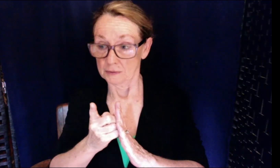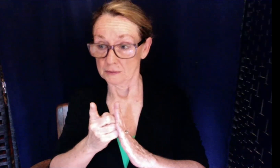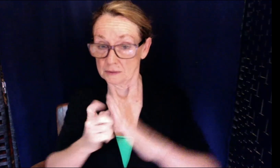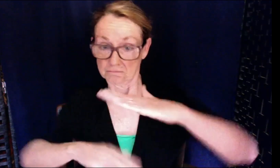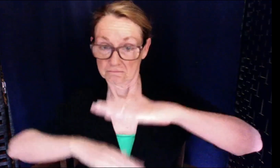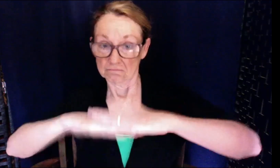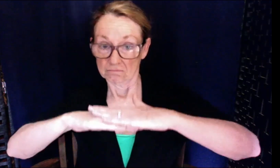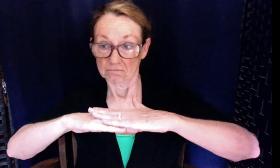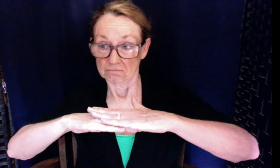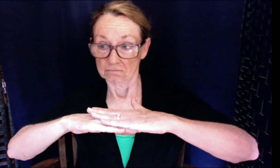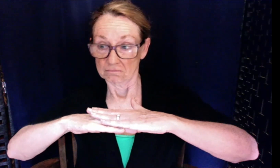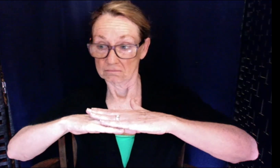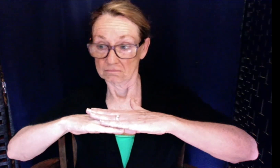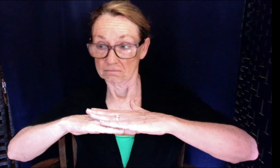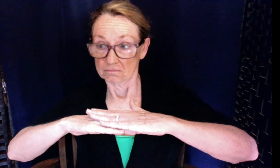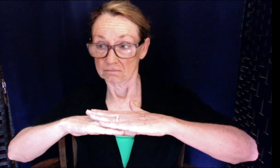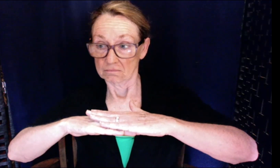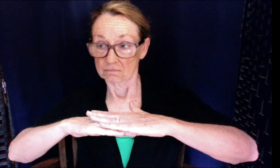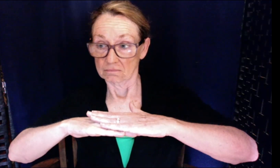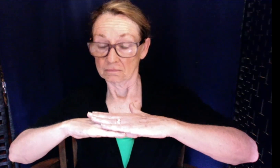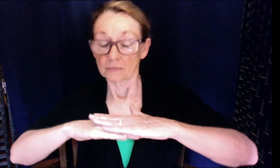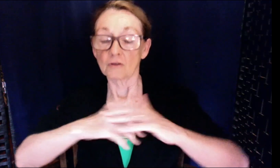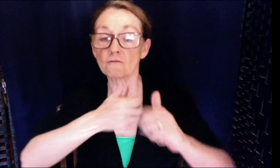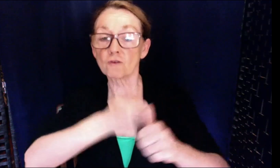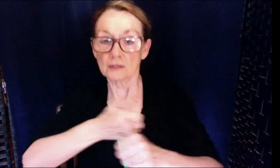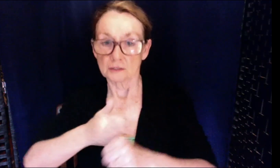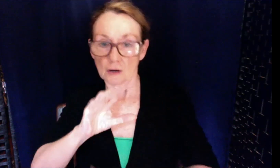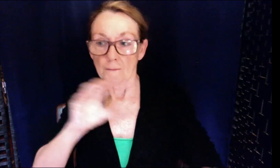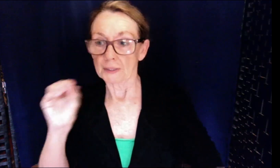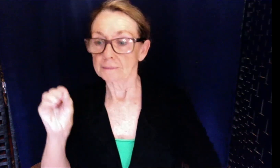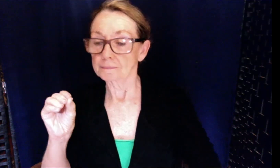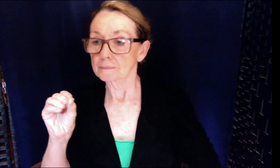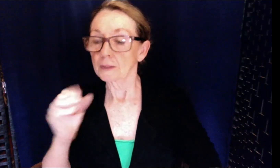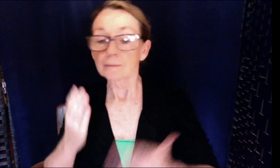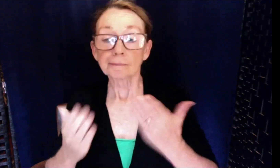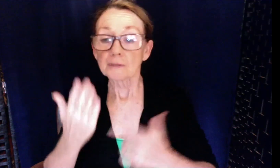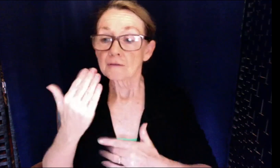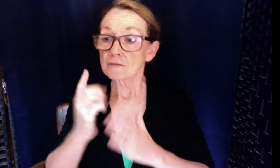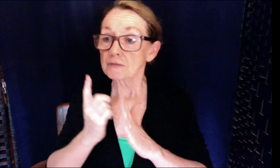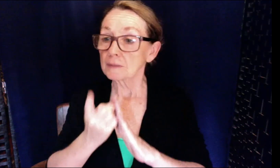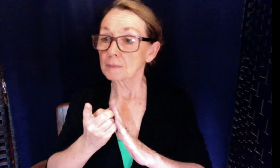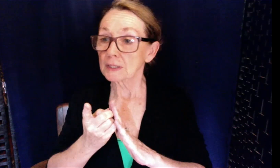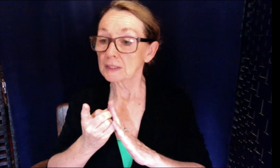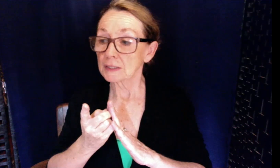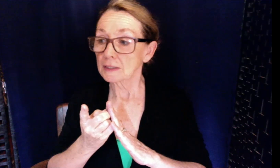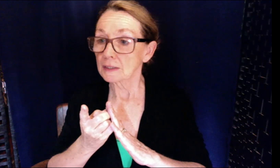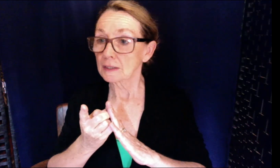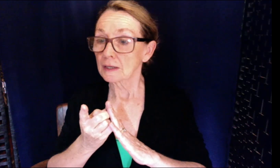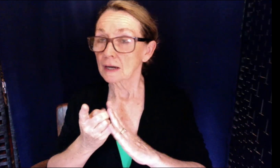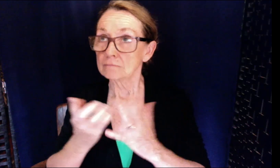You don't For want, each company? yeah. Okay, Maybe like a 15-minute, they can talk